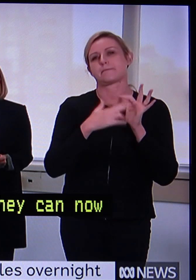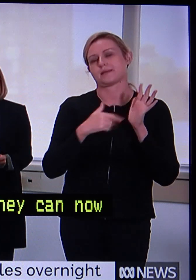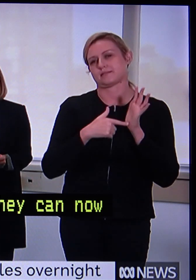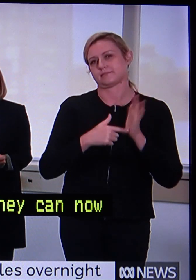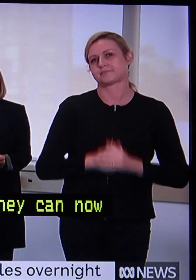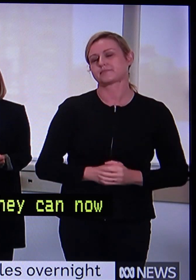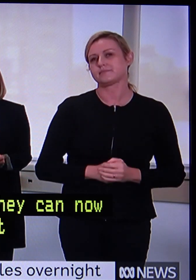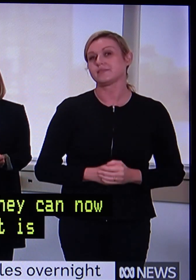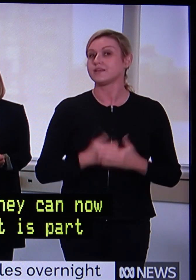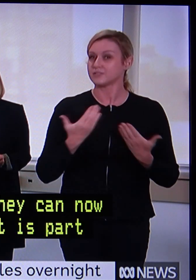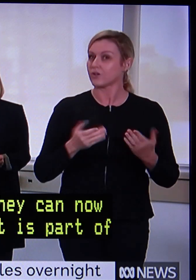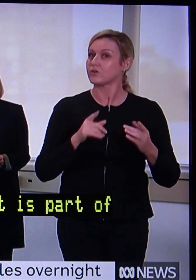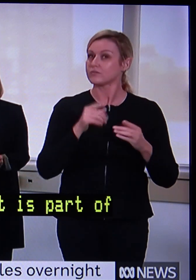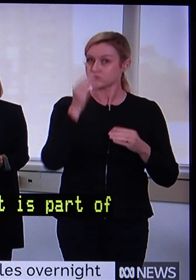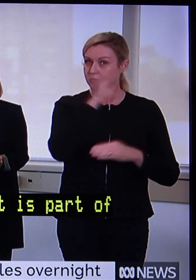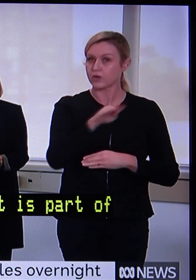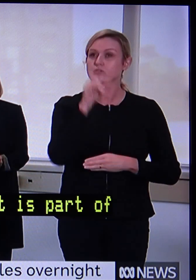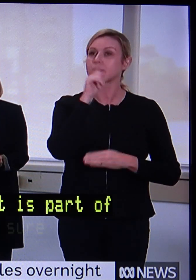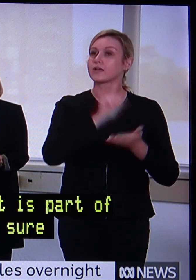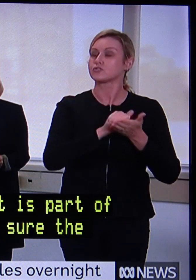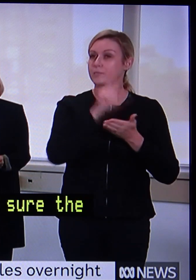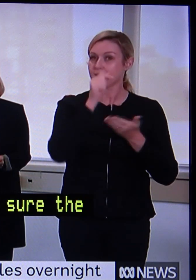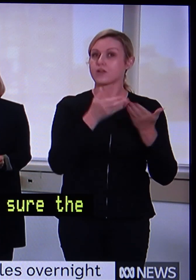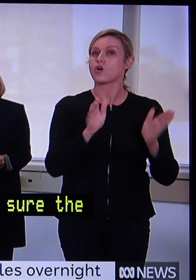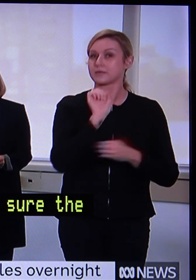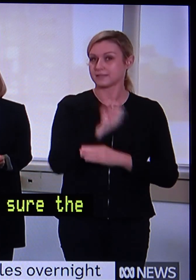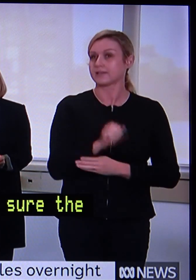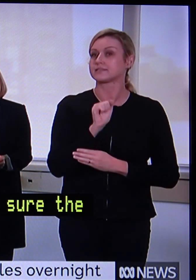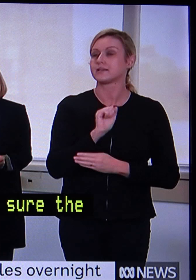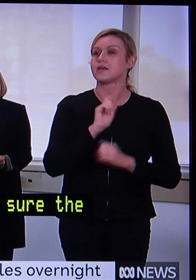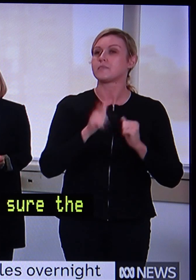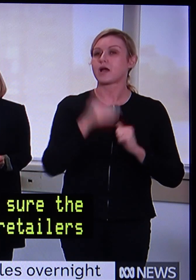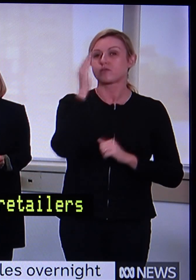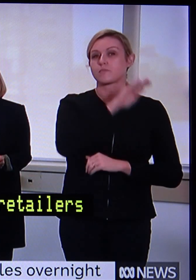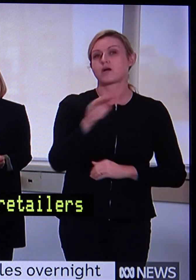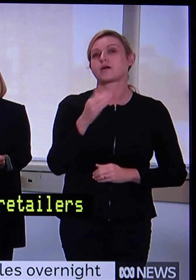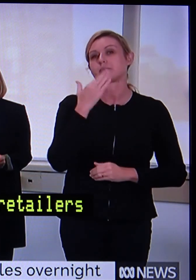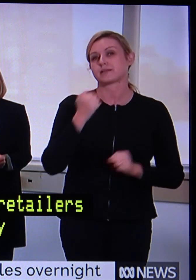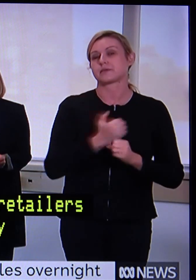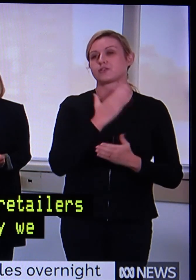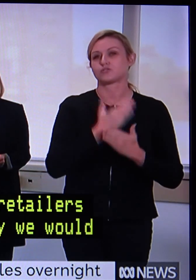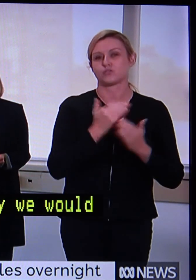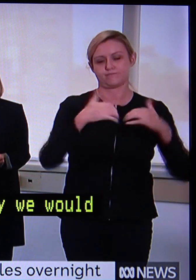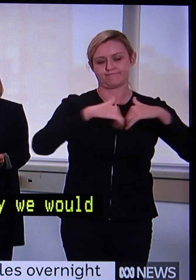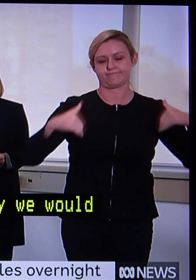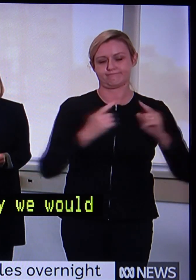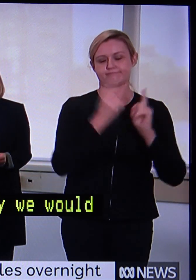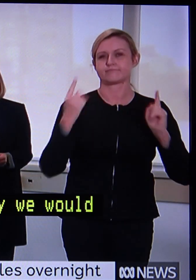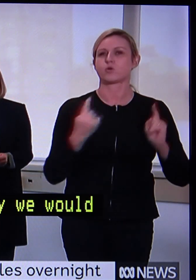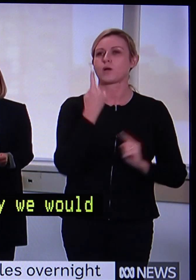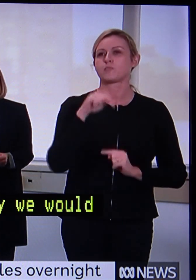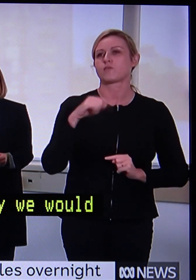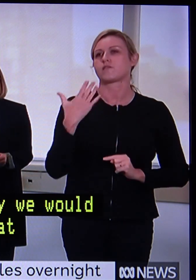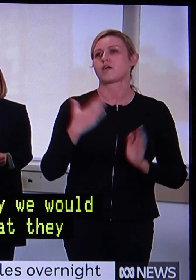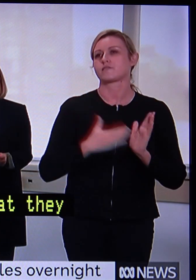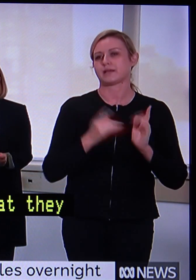that retailers can be open, but obviously we'd ask them to make sure that they ensure there's social distancing, the 1.5 metres, that